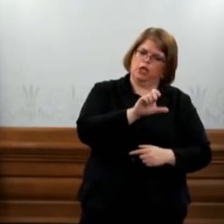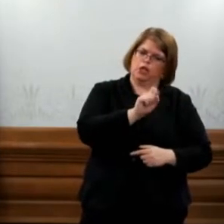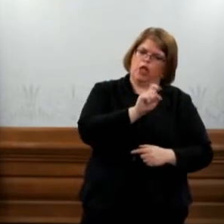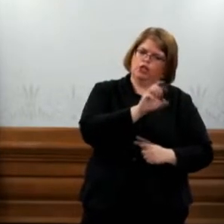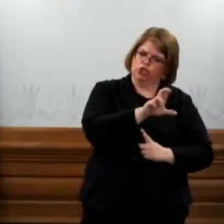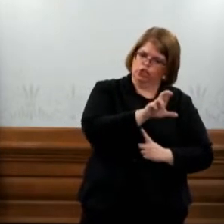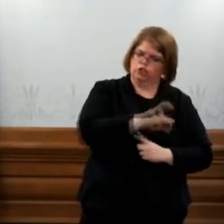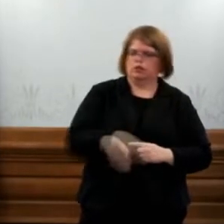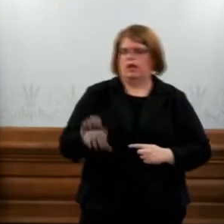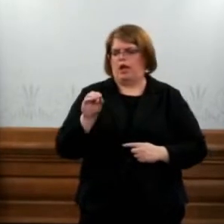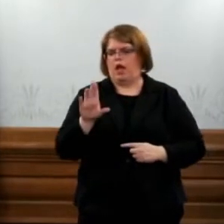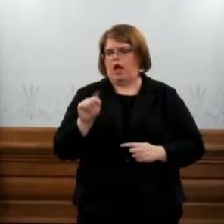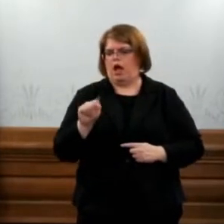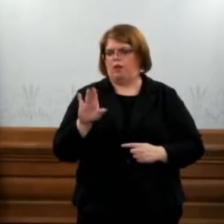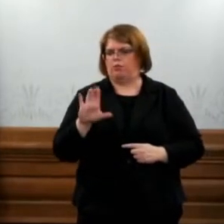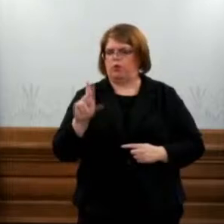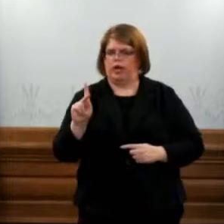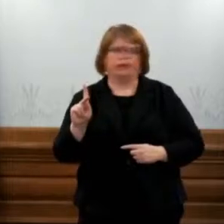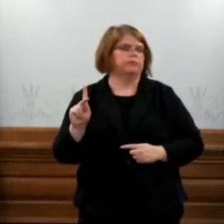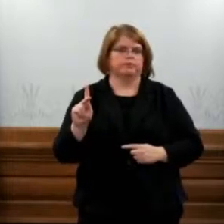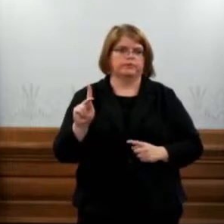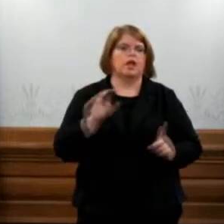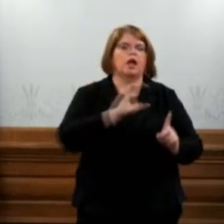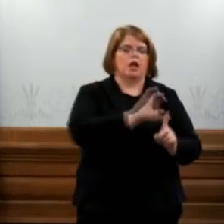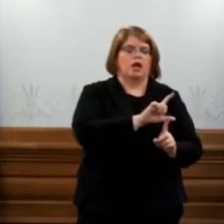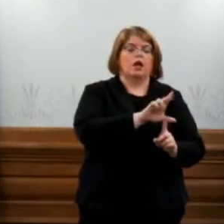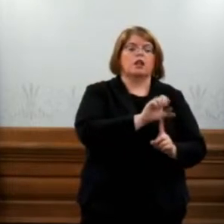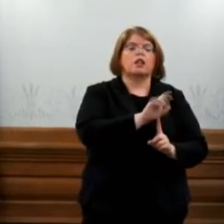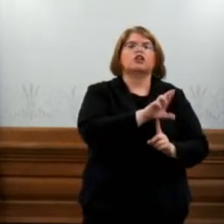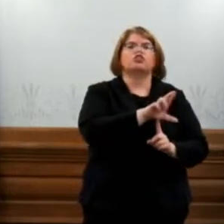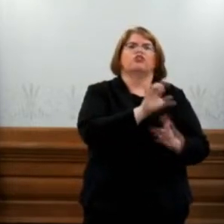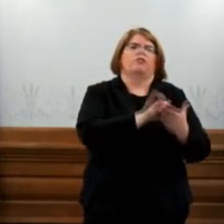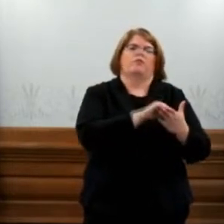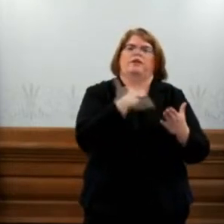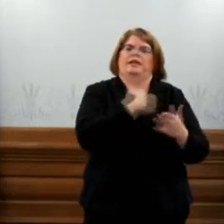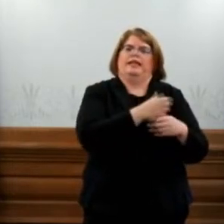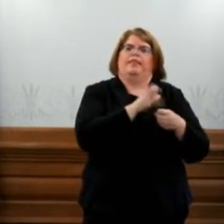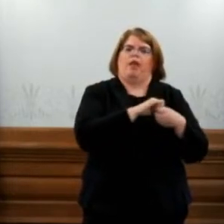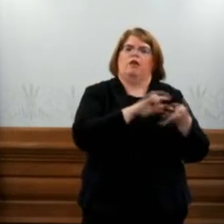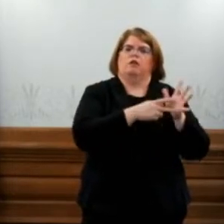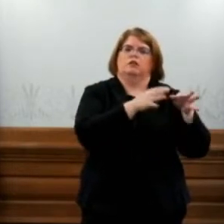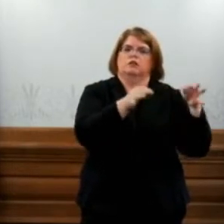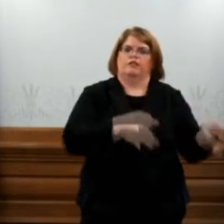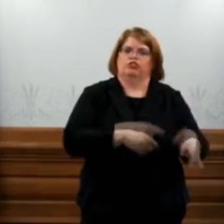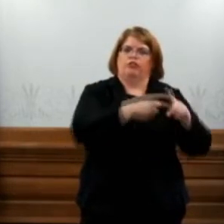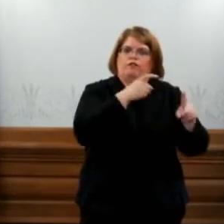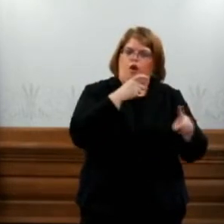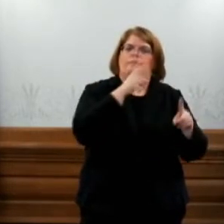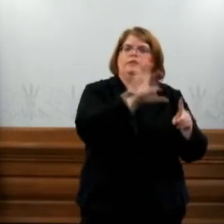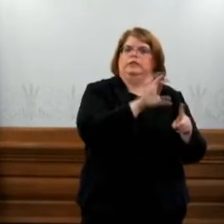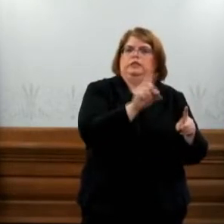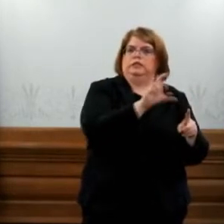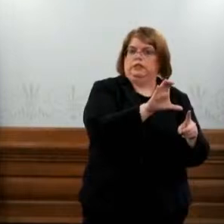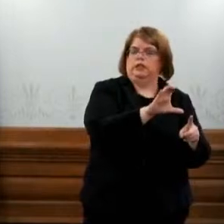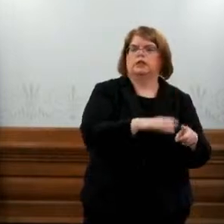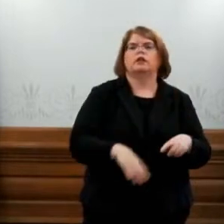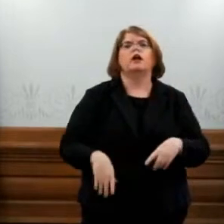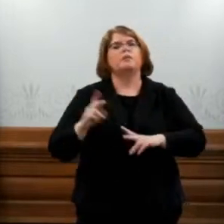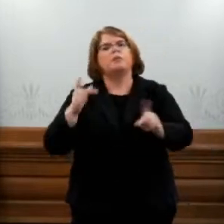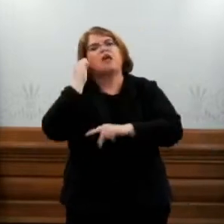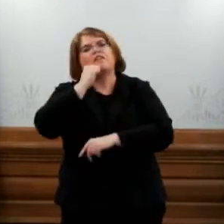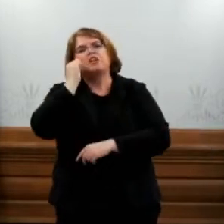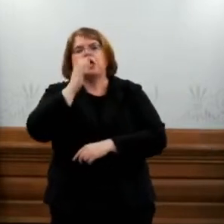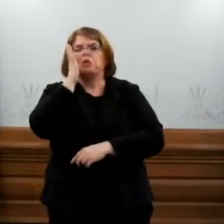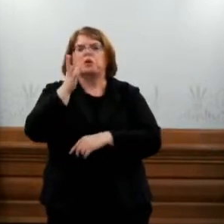cluster is a definition from the CDC. People colloquially will use the word outbreak, and we use them